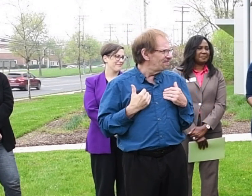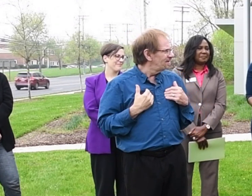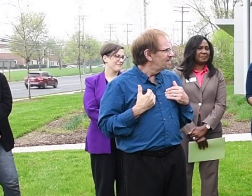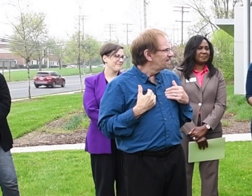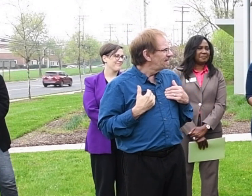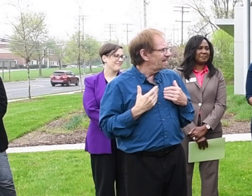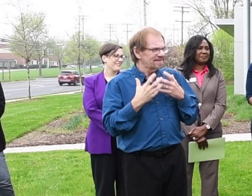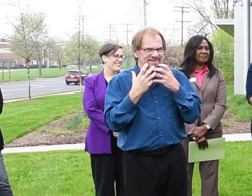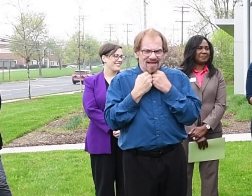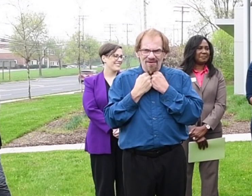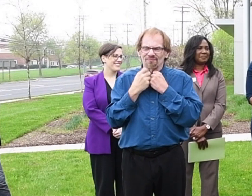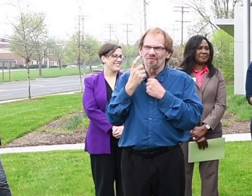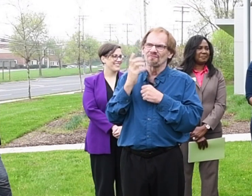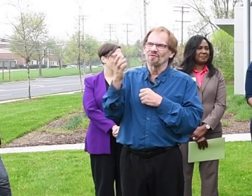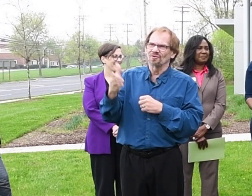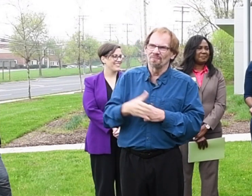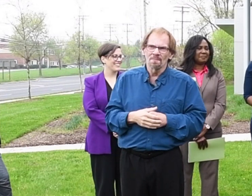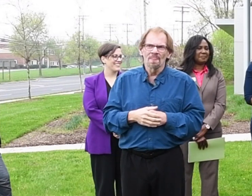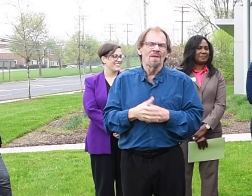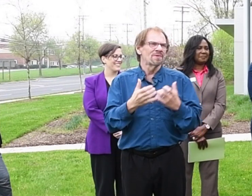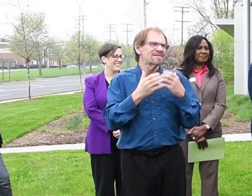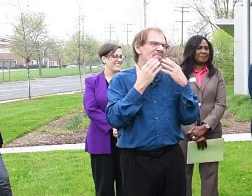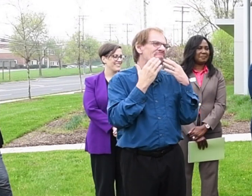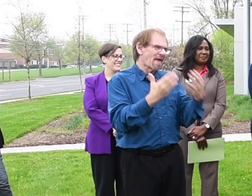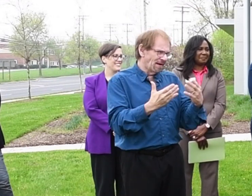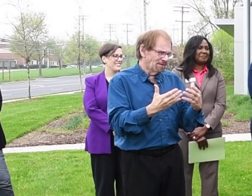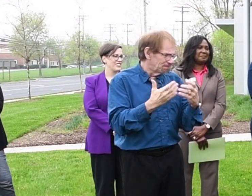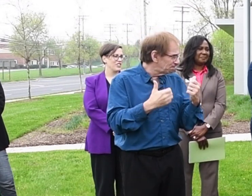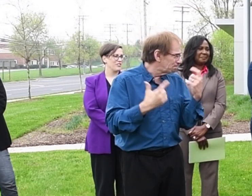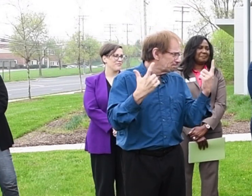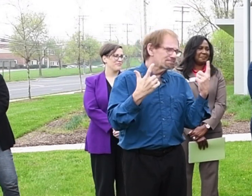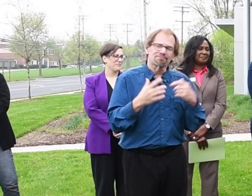help save it in the future. So again, I just want to say thank you to everyone